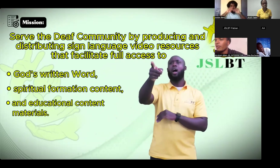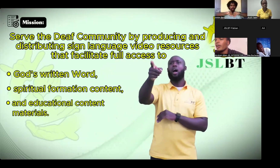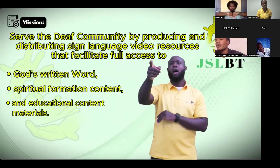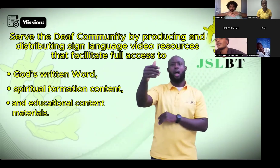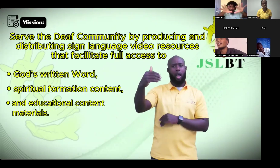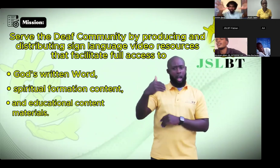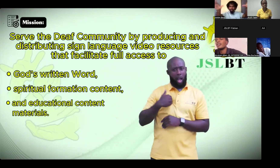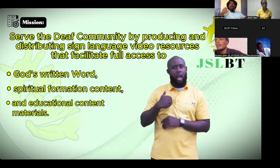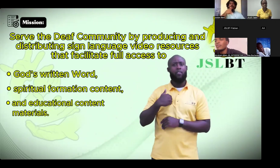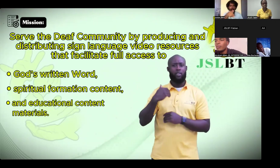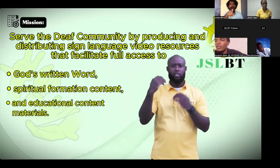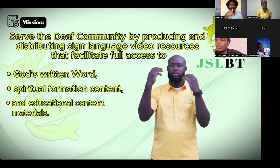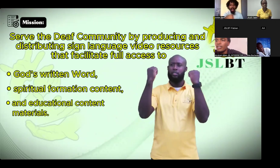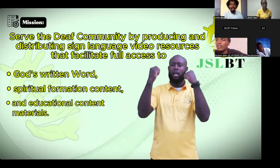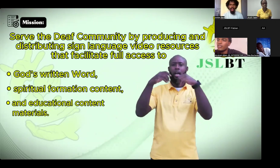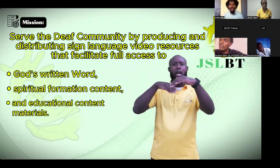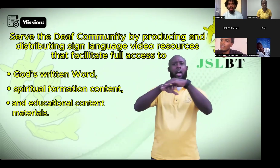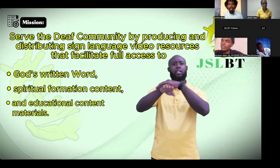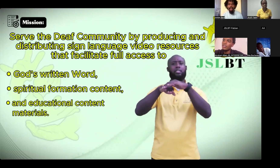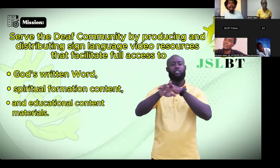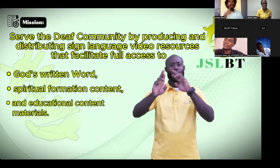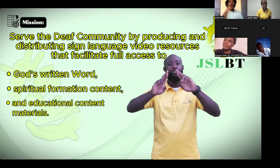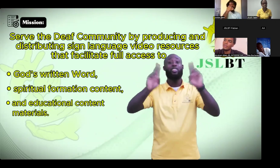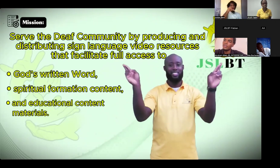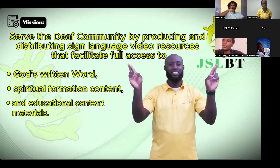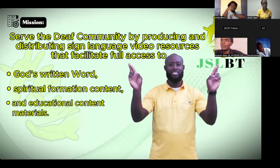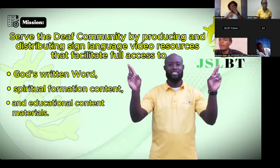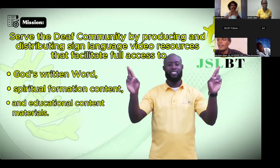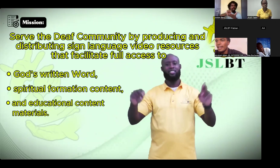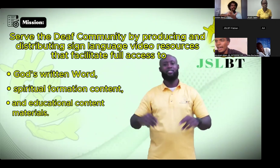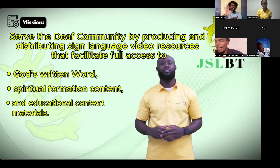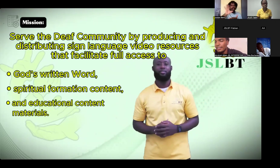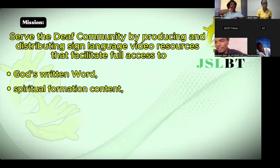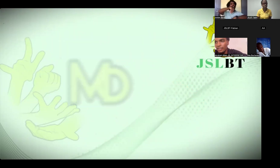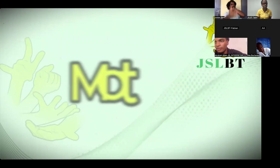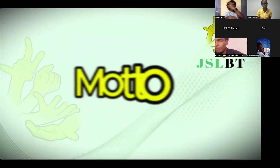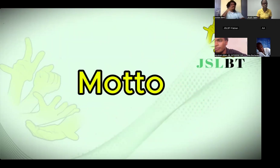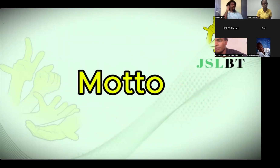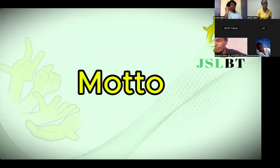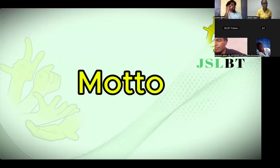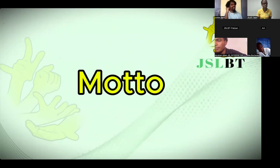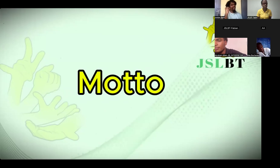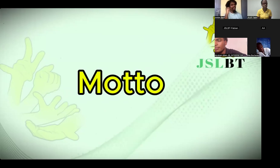for the deaf community, to provide access.